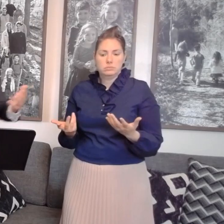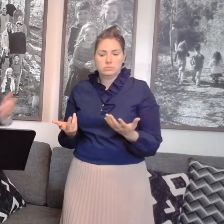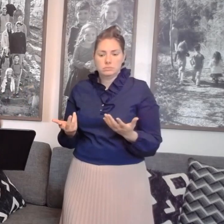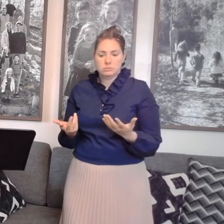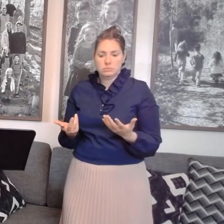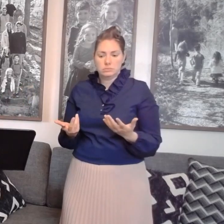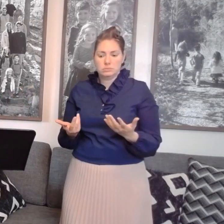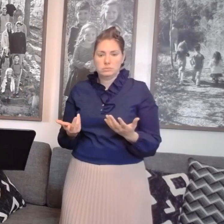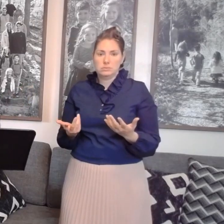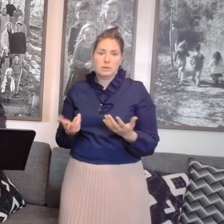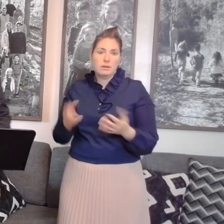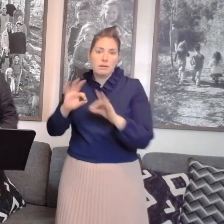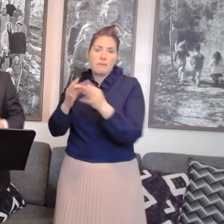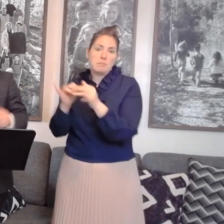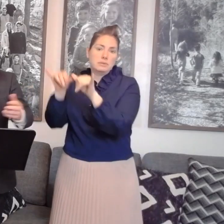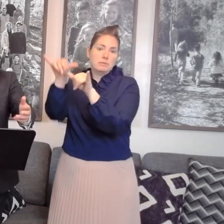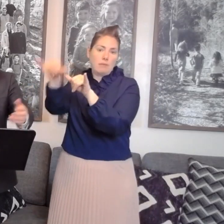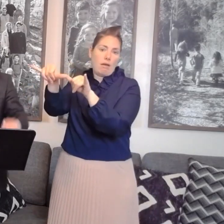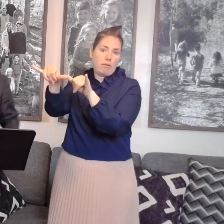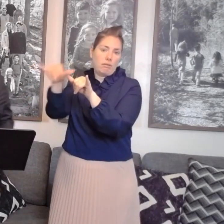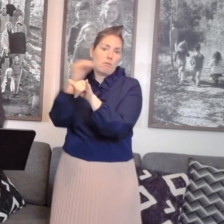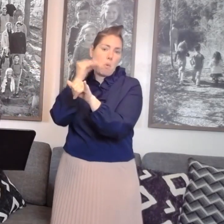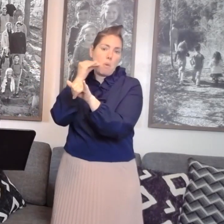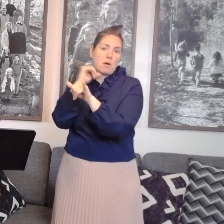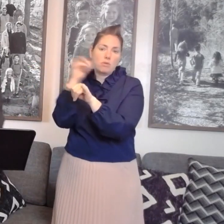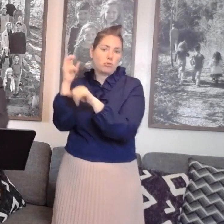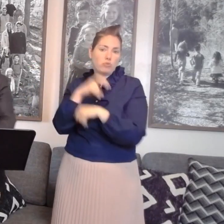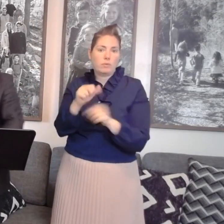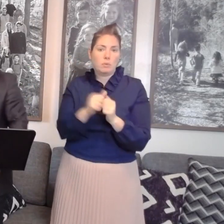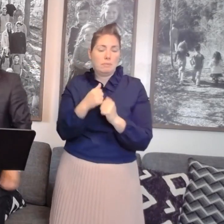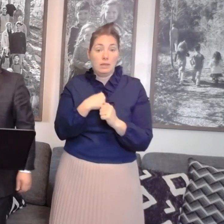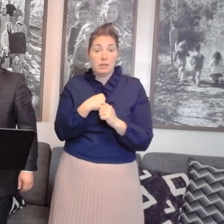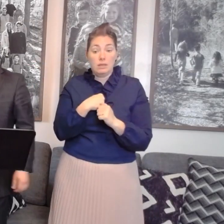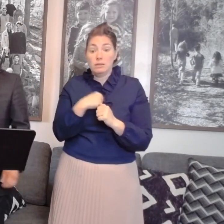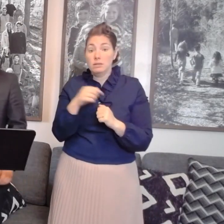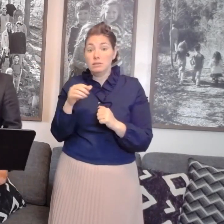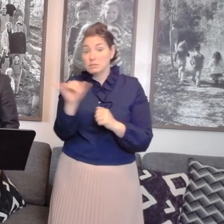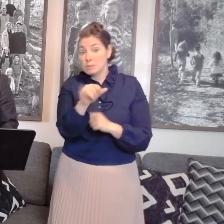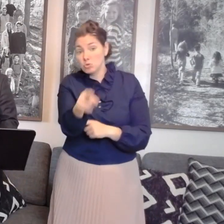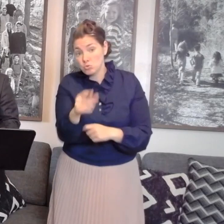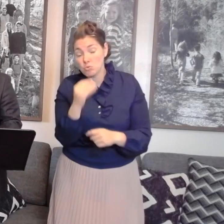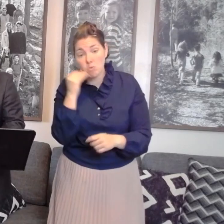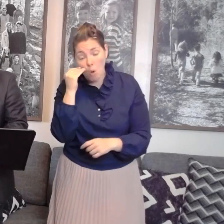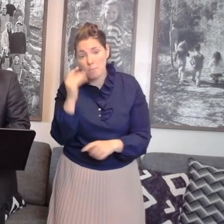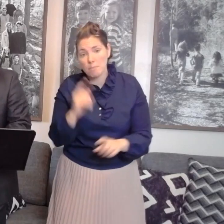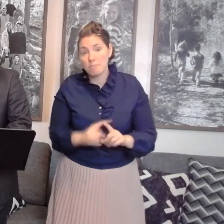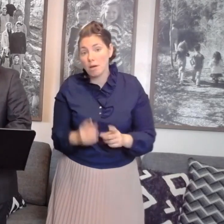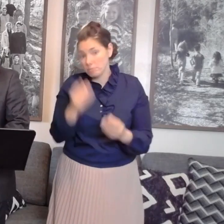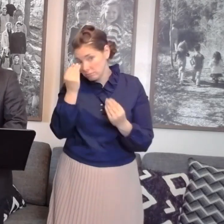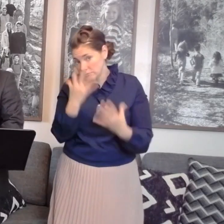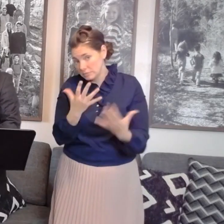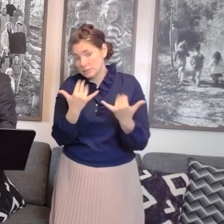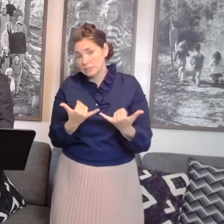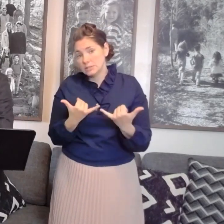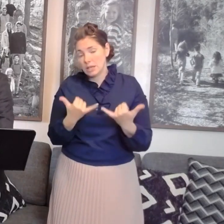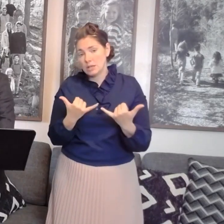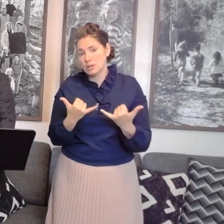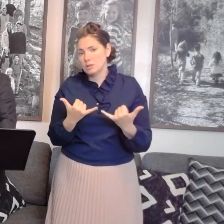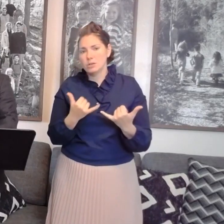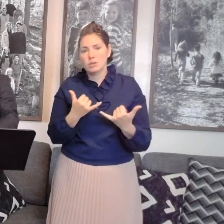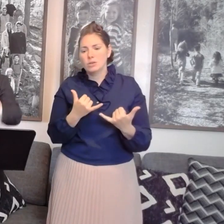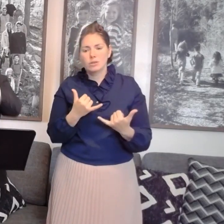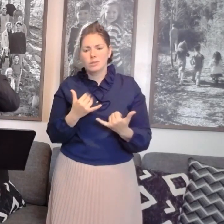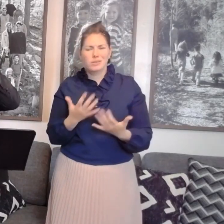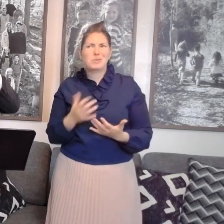They're not traveling with me. They're at home, just like you are. But I'm going to tell you today, you don't need